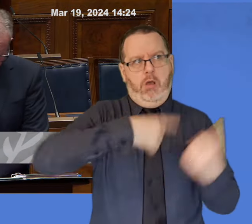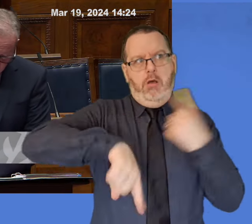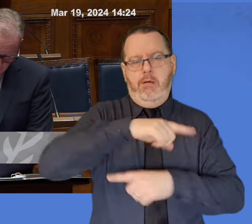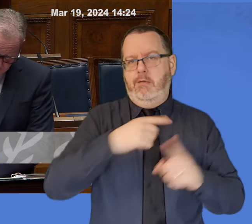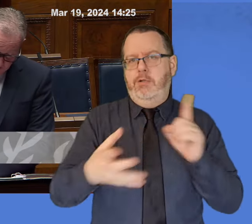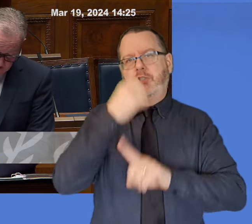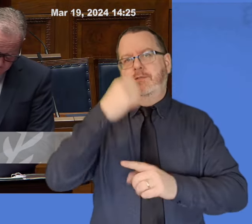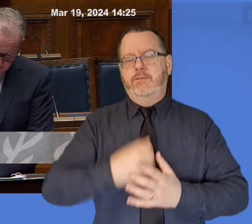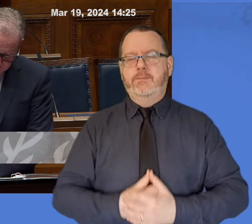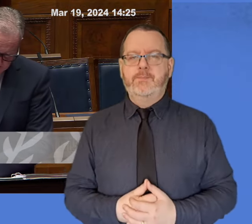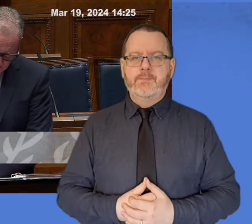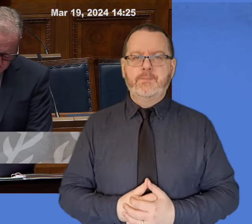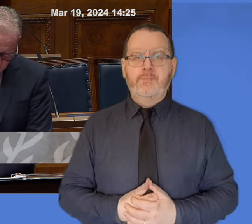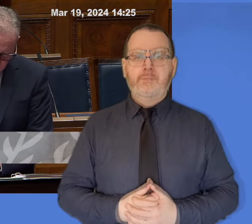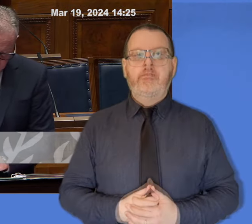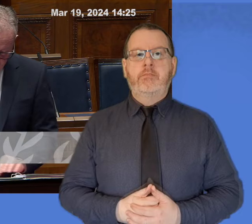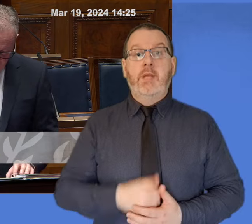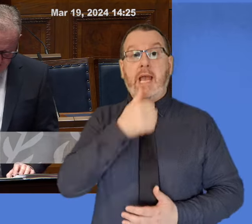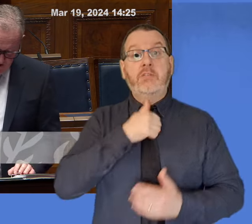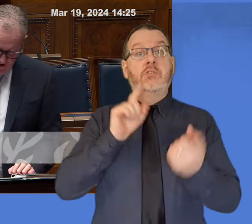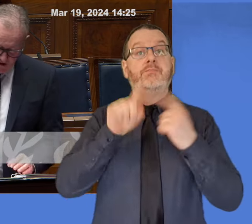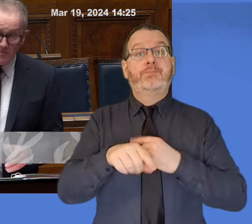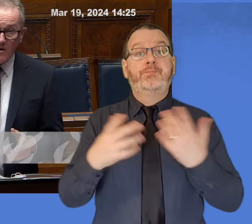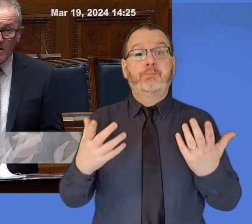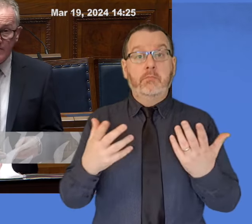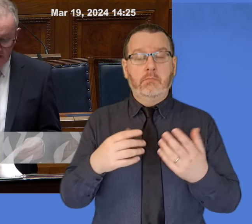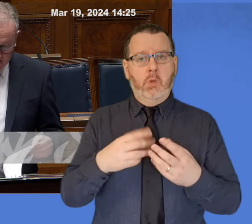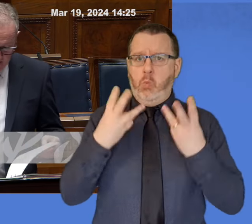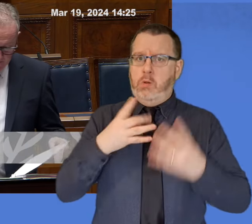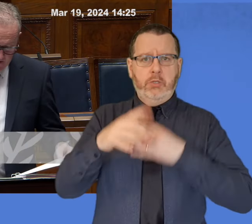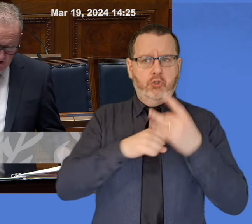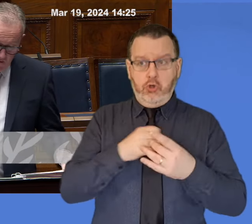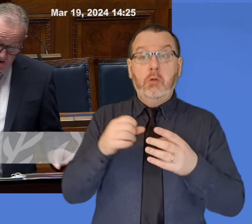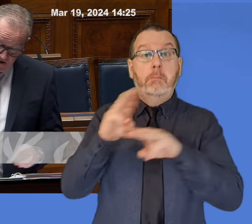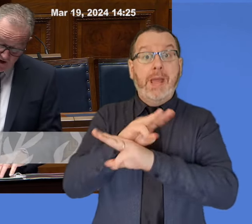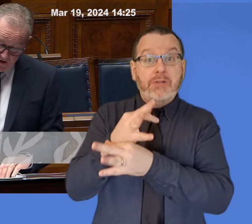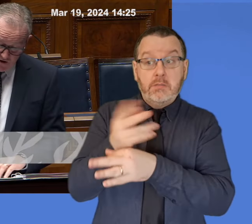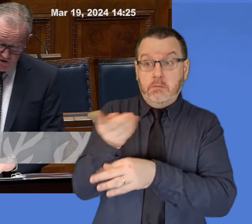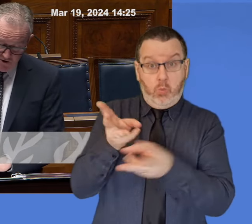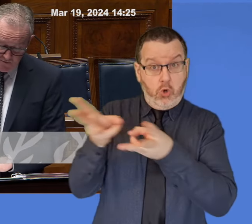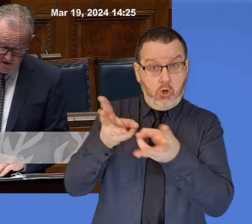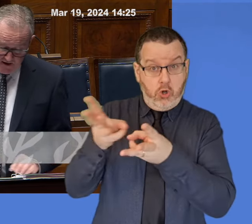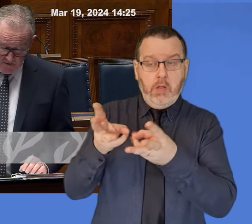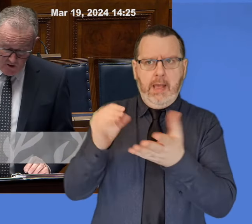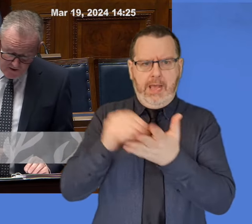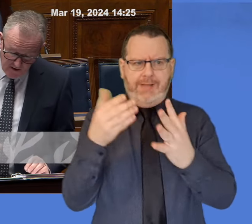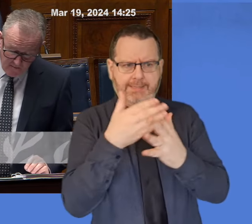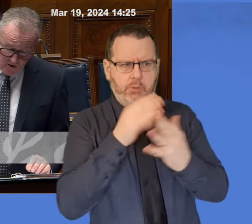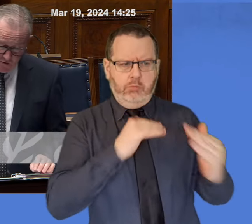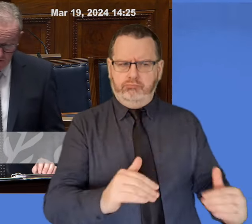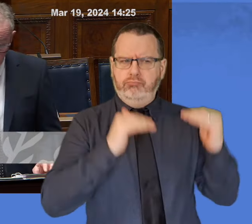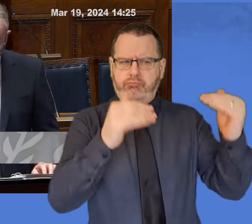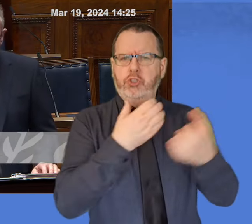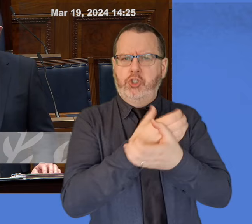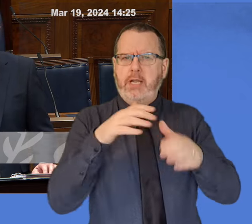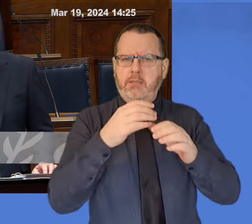Ensuring that working parents have access to high-quality, affordable childcare is a priority for the executive. We need a childcare solution which aligns with my own economic